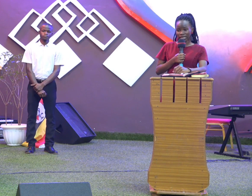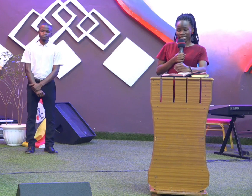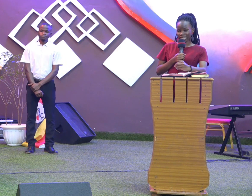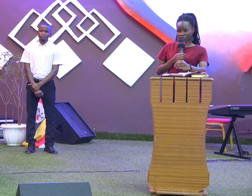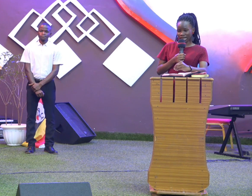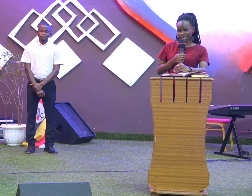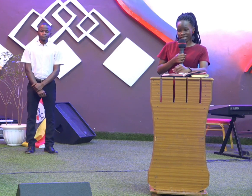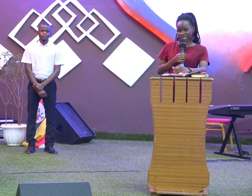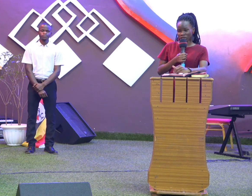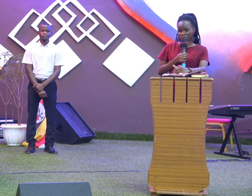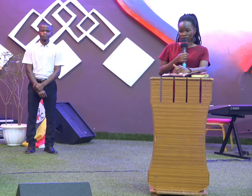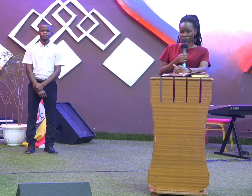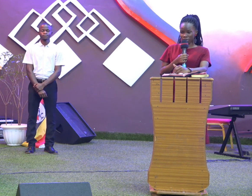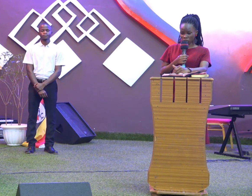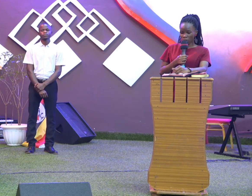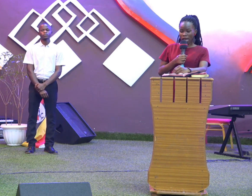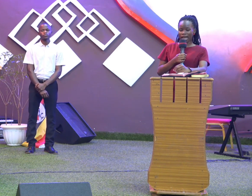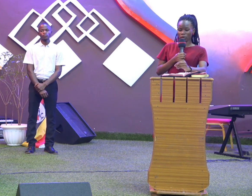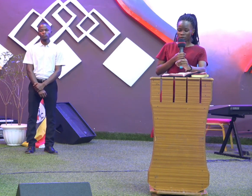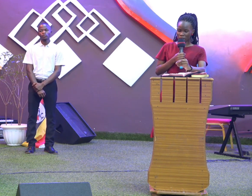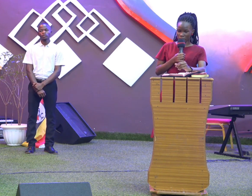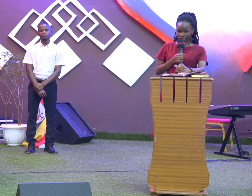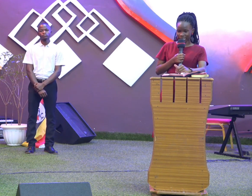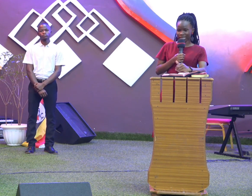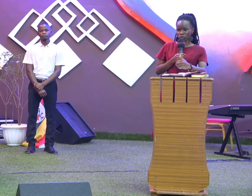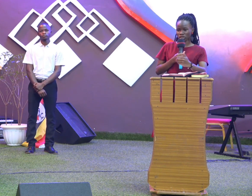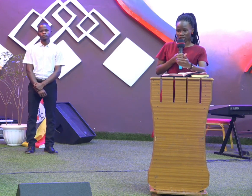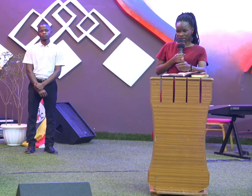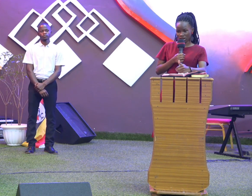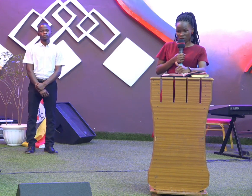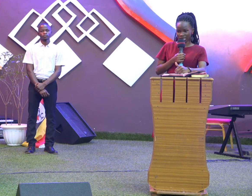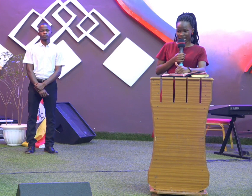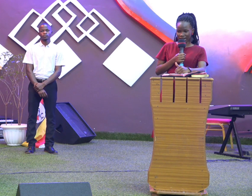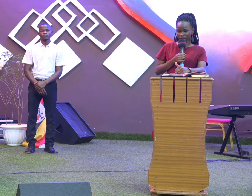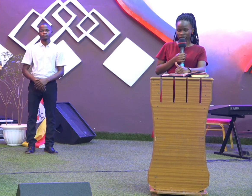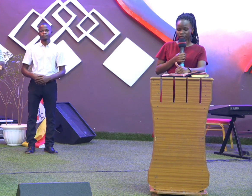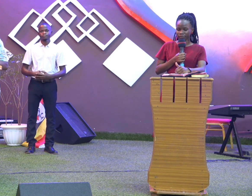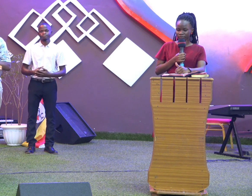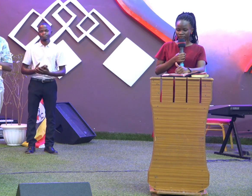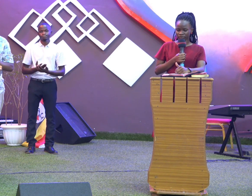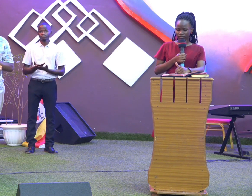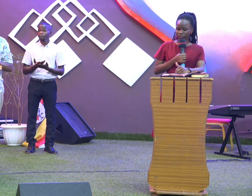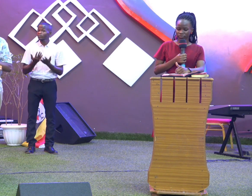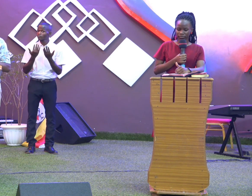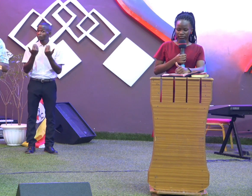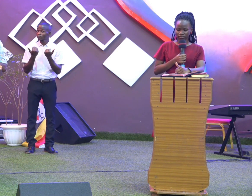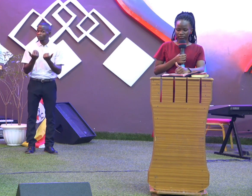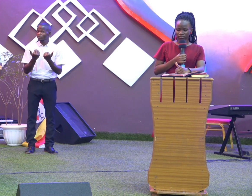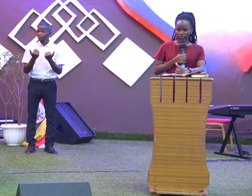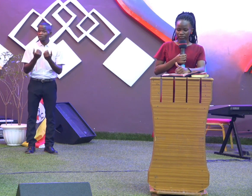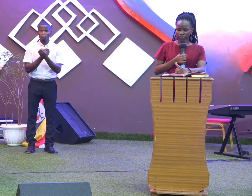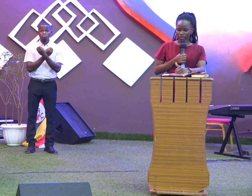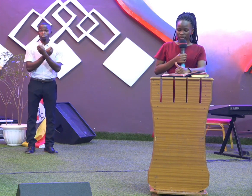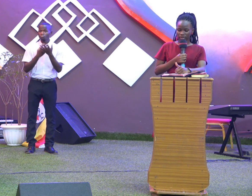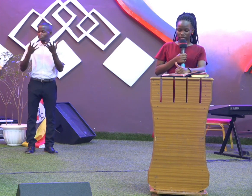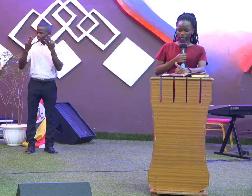ministry that has been under the leadership of our bishop, and God purposed it that we shall inherit the land. Waliwo ebimu bye tusobola